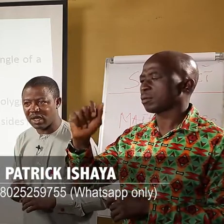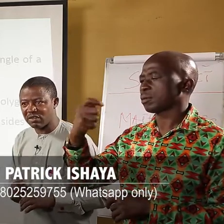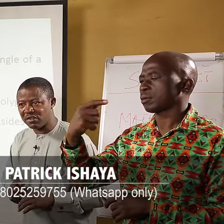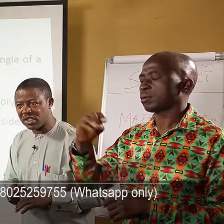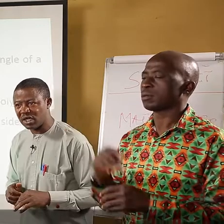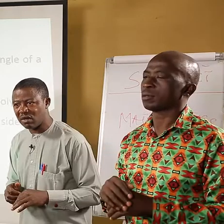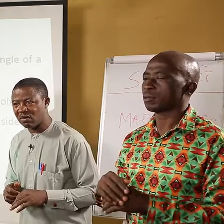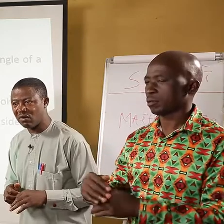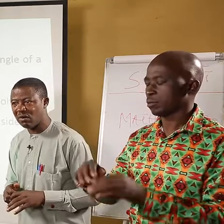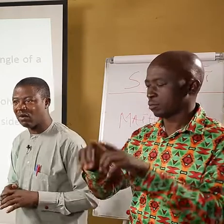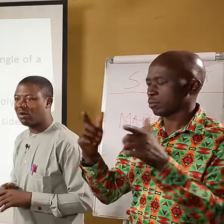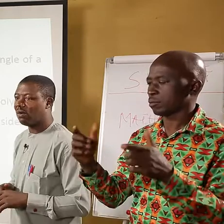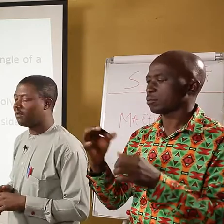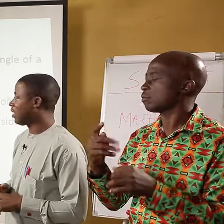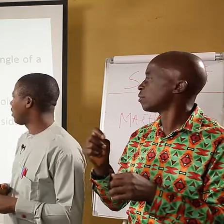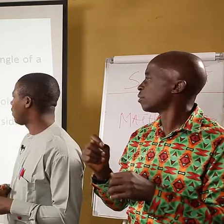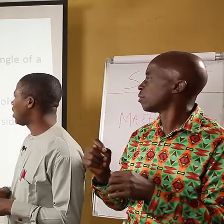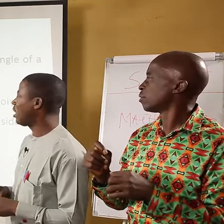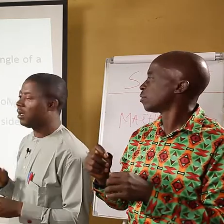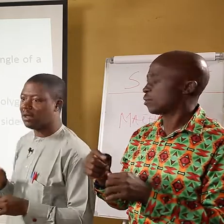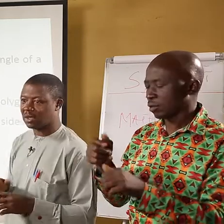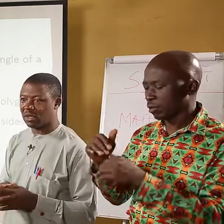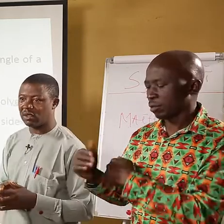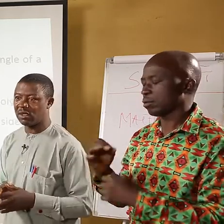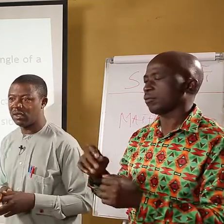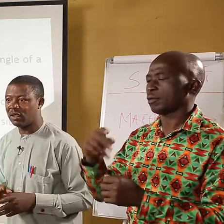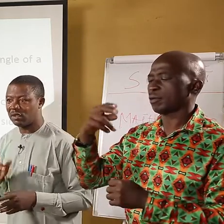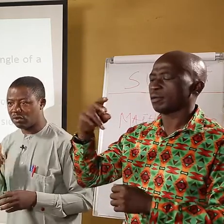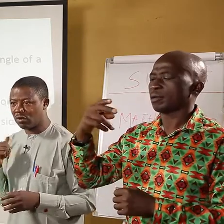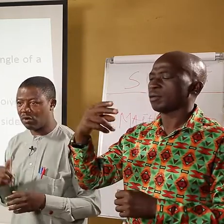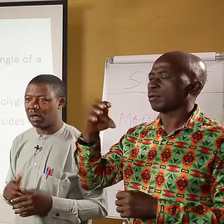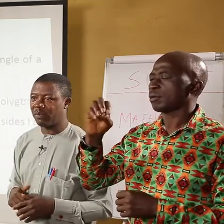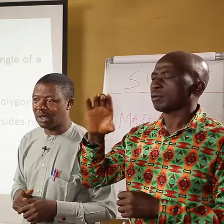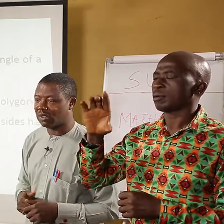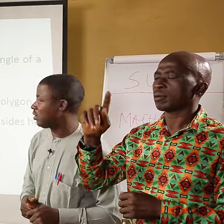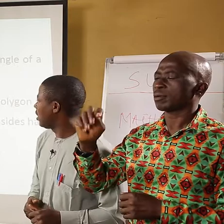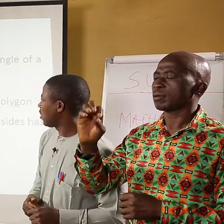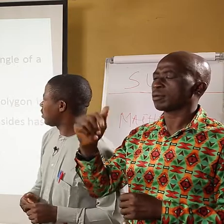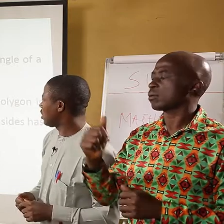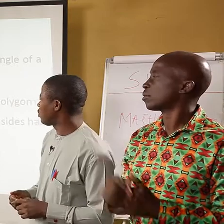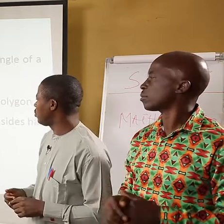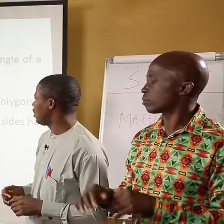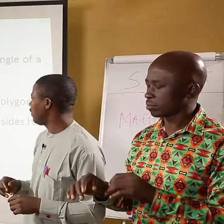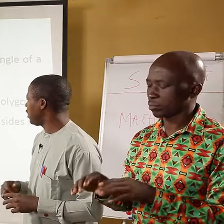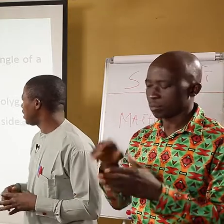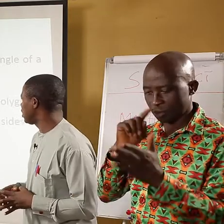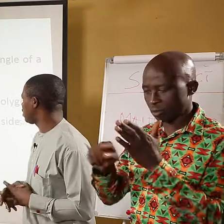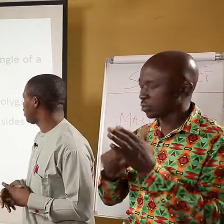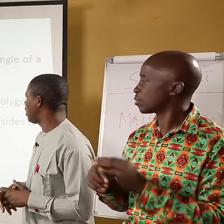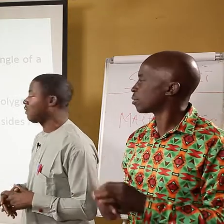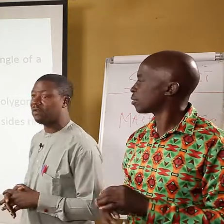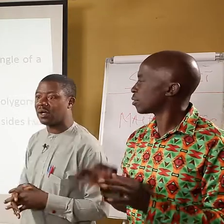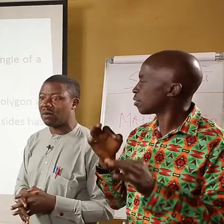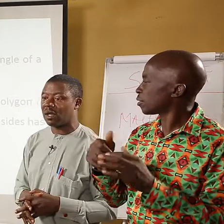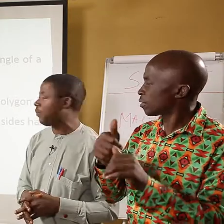Calculate the size of each angle of a regular octagon. You should go and browse. Question 2, if each